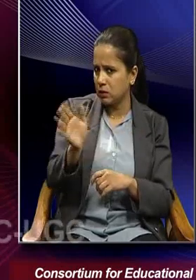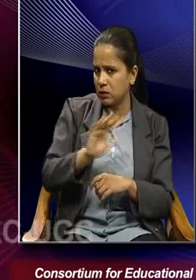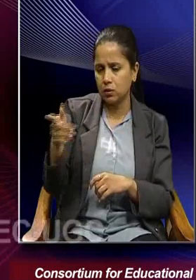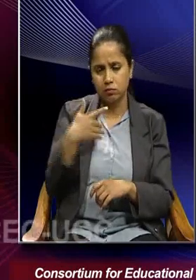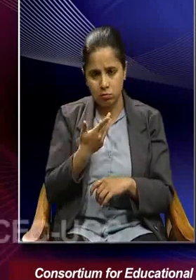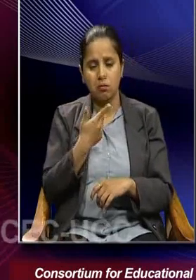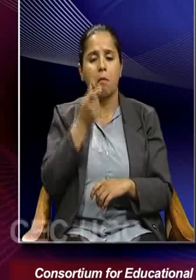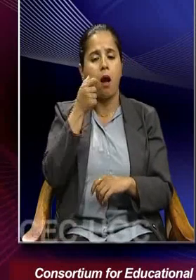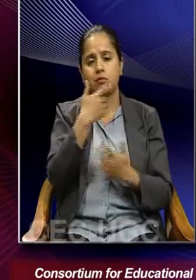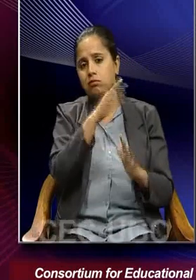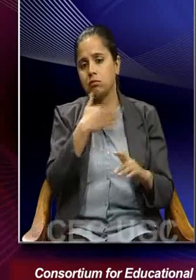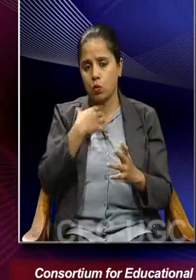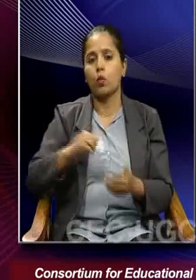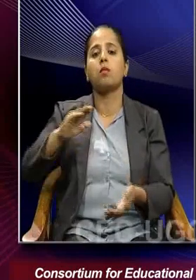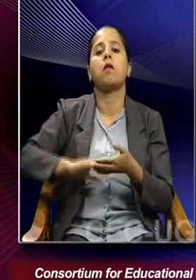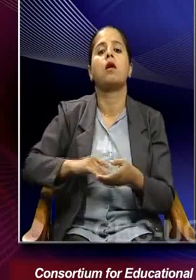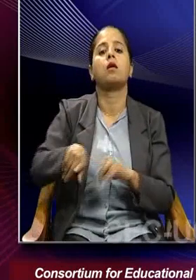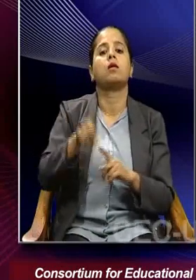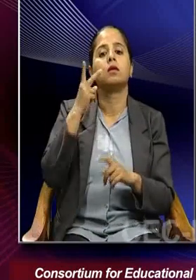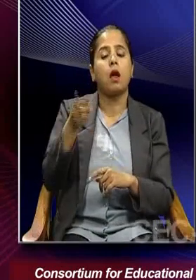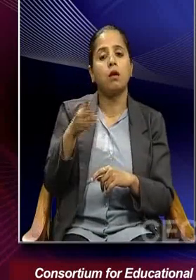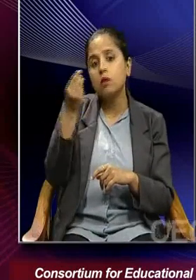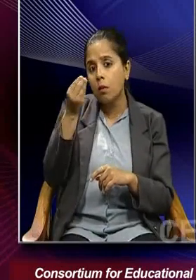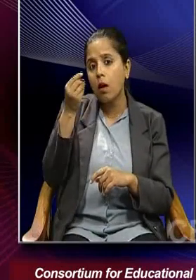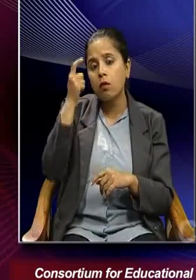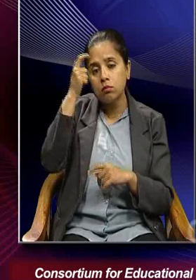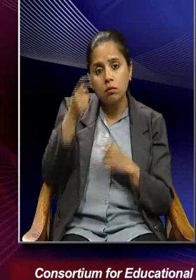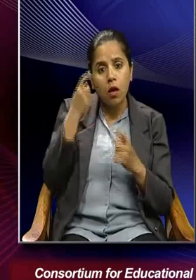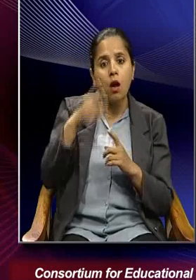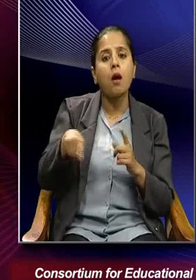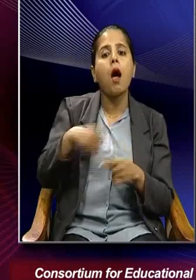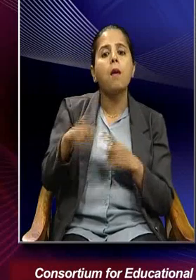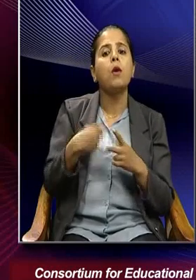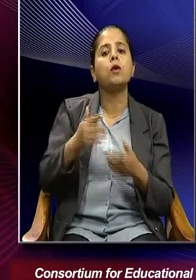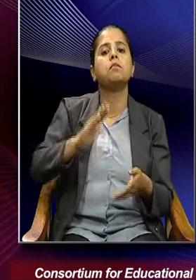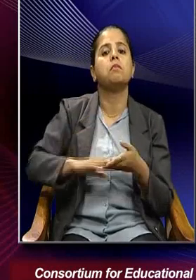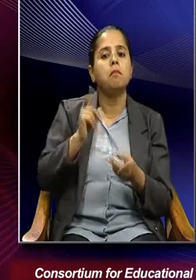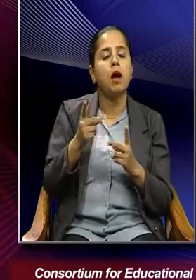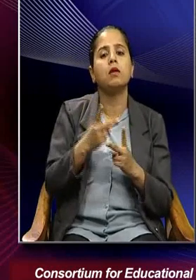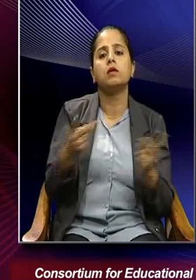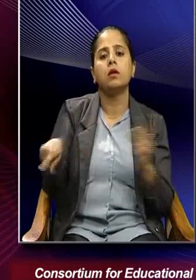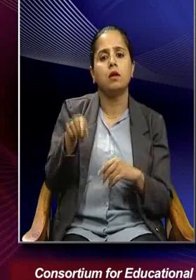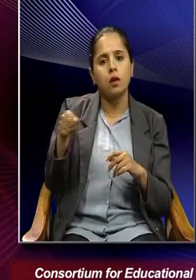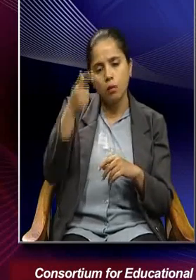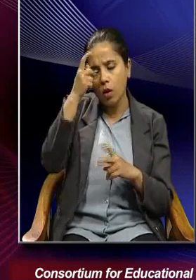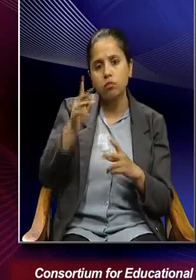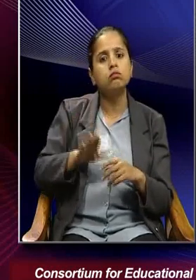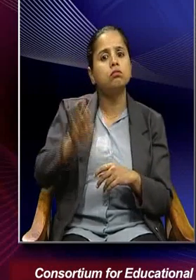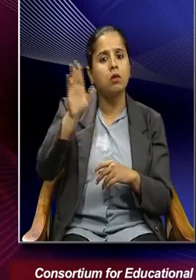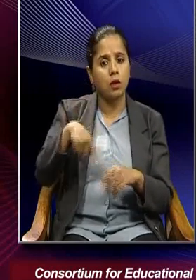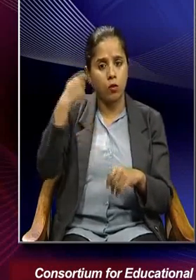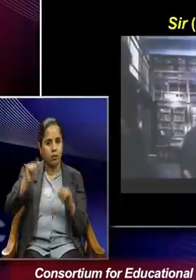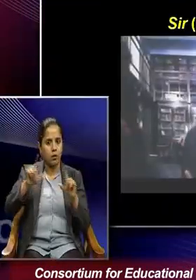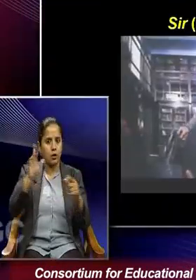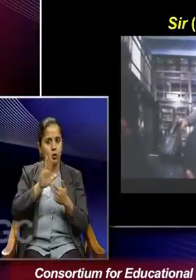the kind of concerns which are there in the society about marriage, they are also being raised. You can see the film